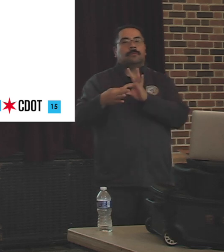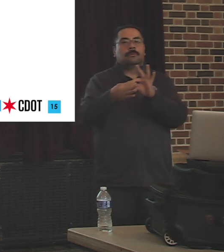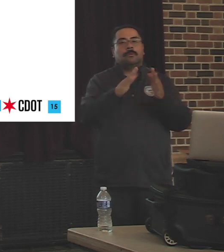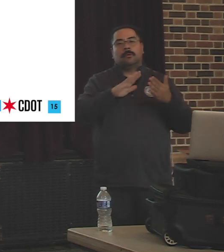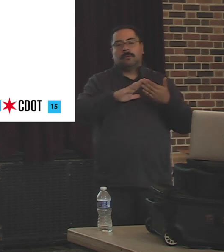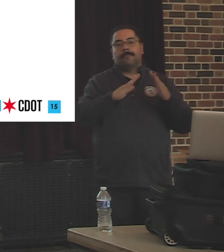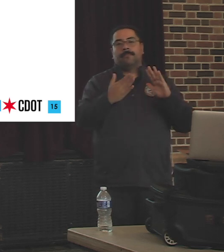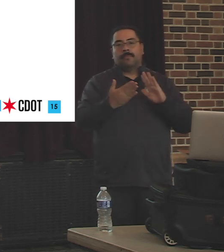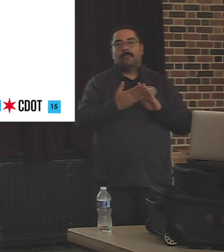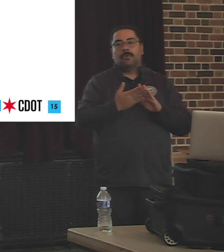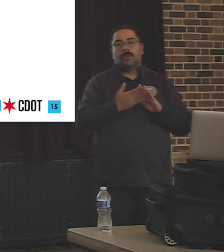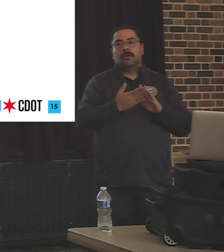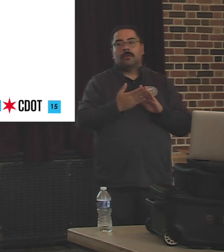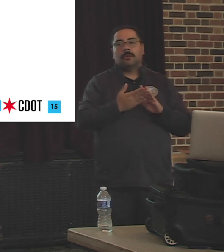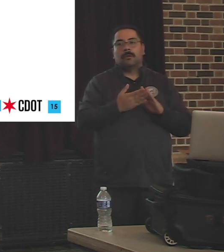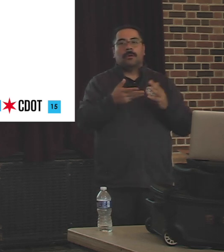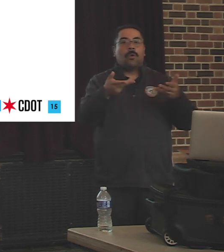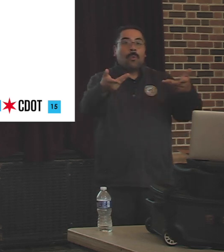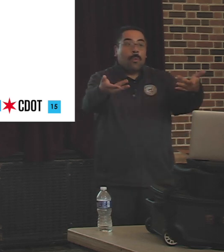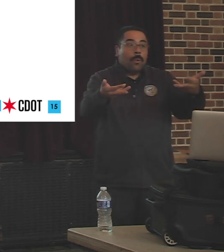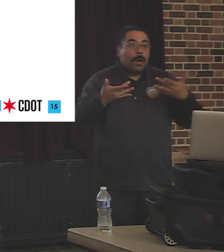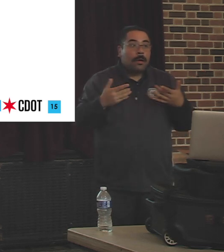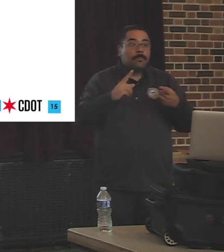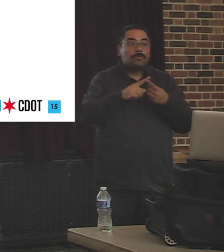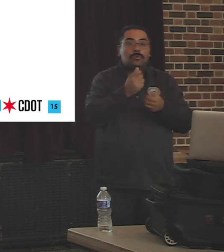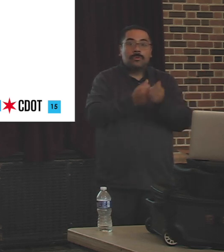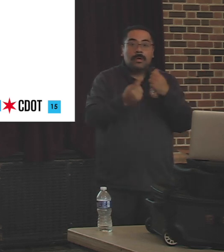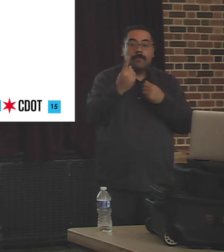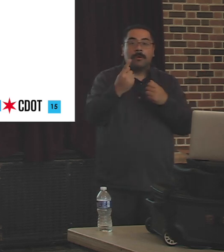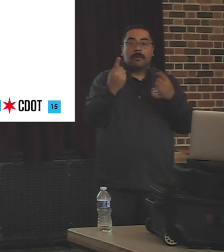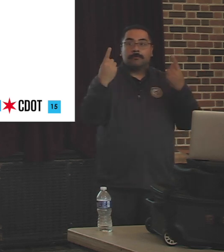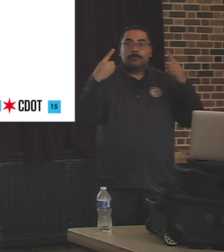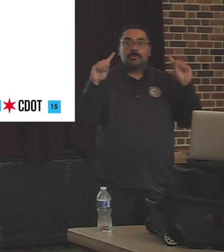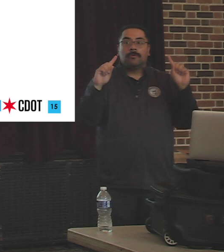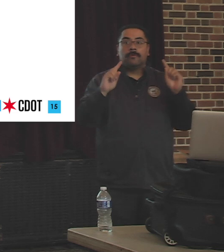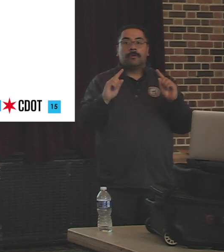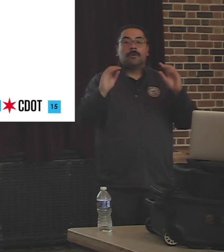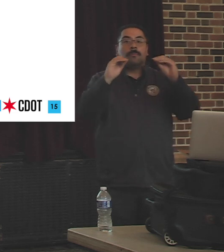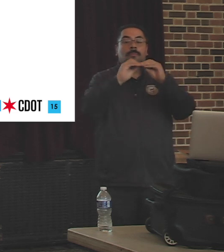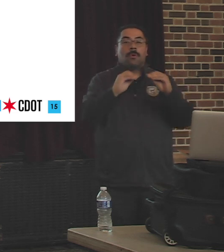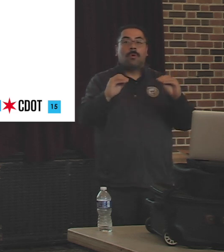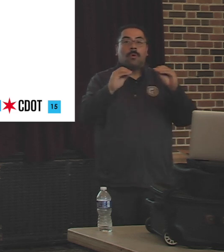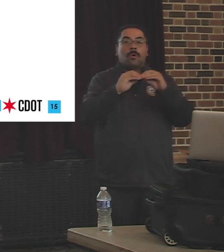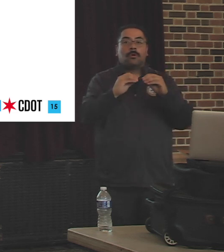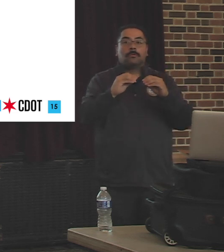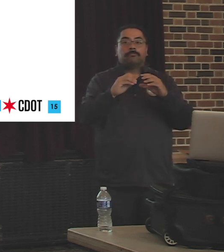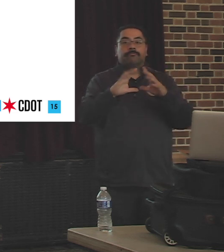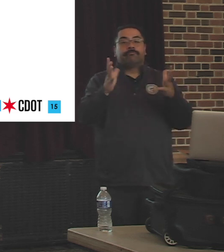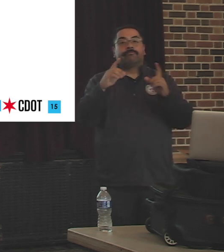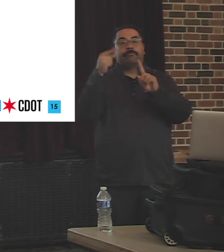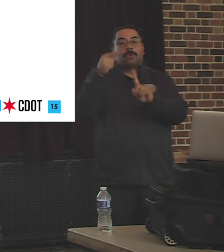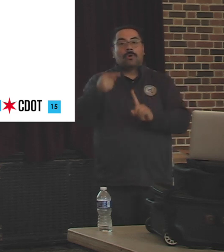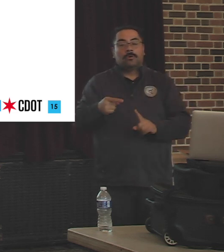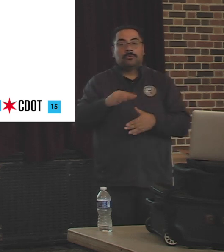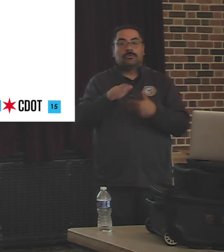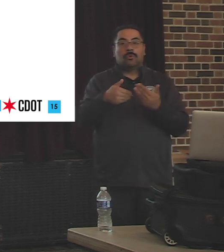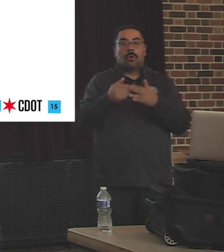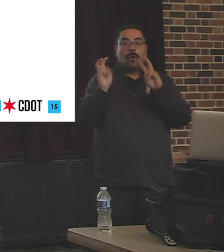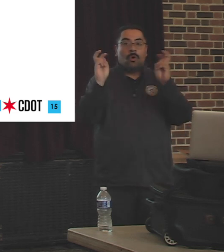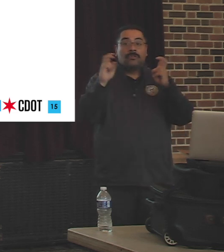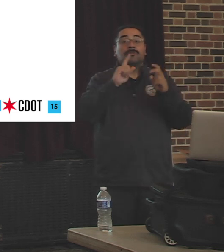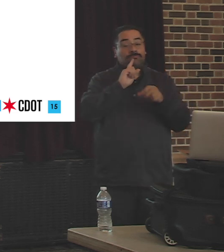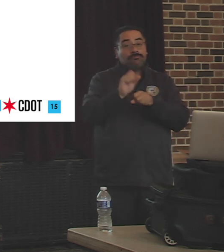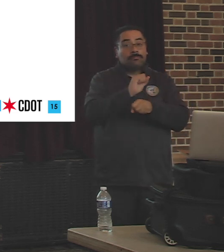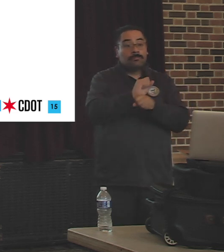that is welcoming to everybody and achieving a larger set of goals. All of these issues are